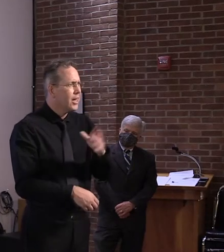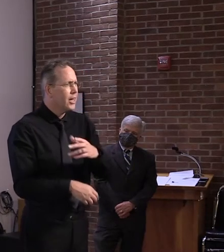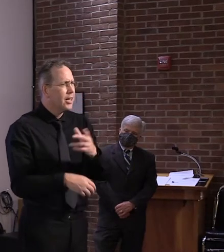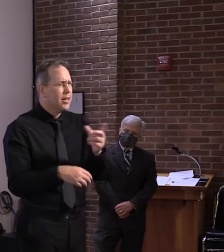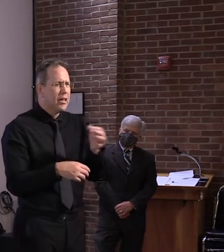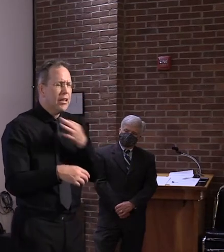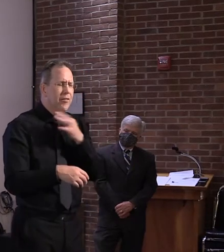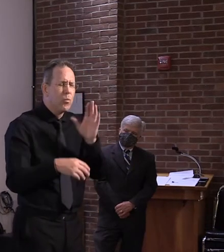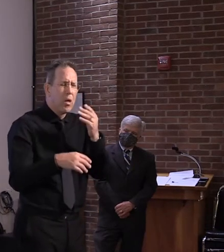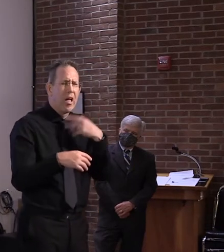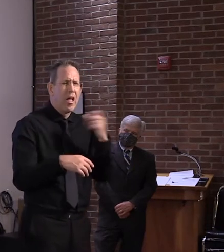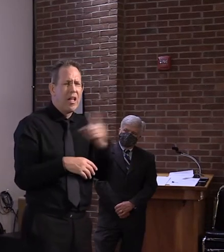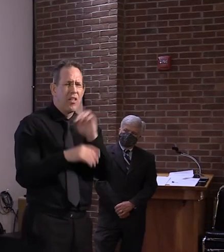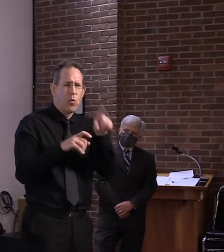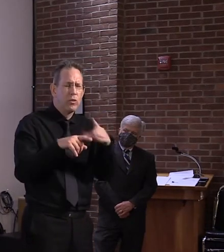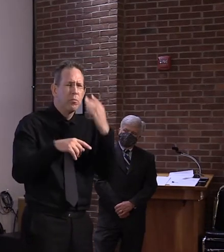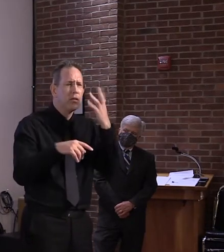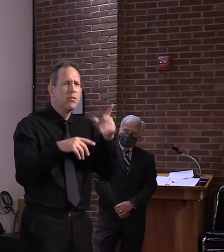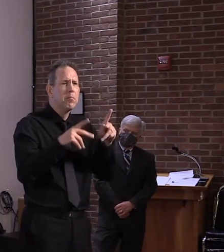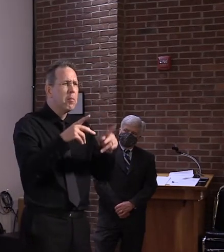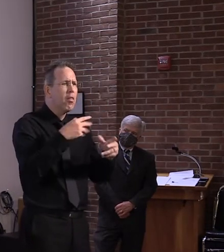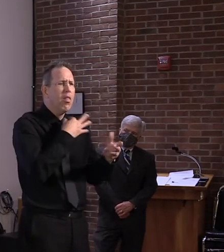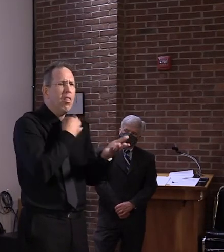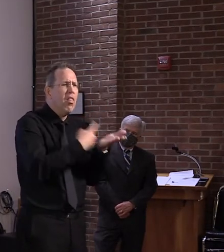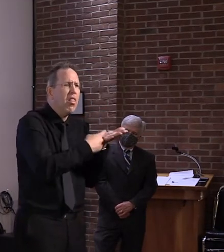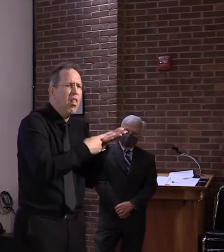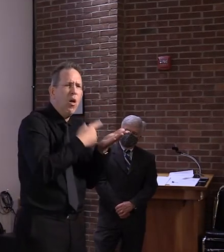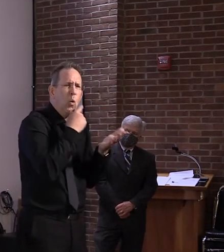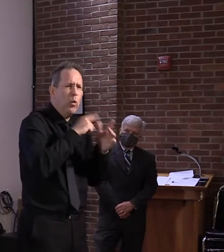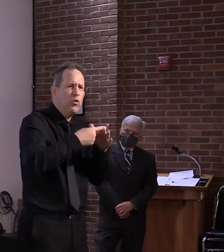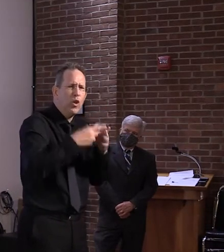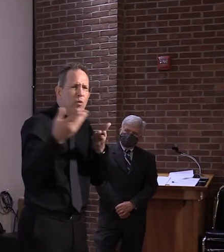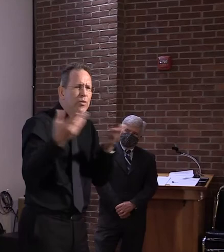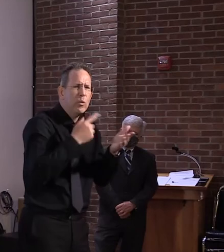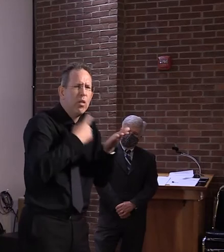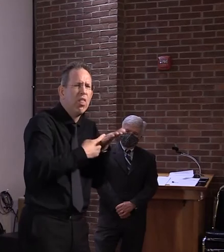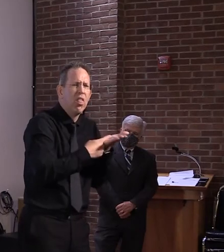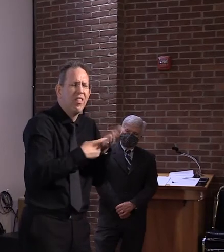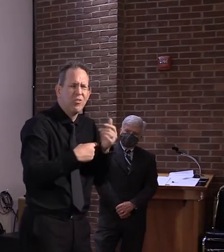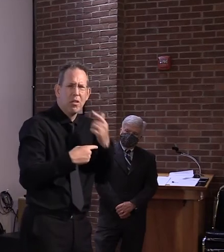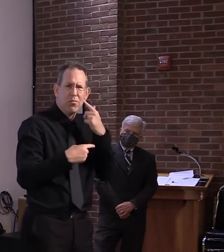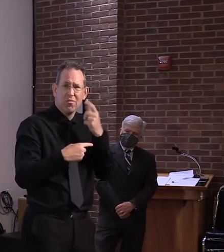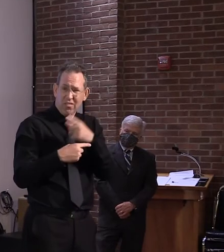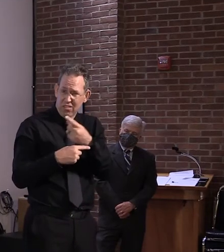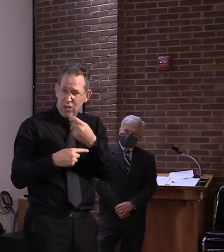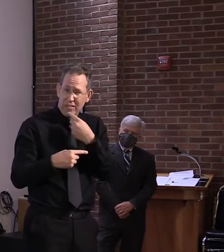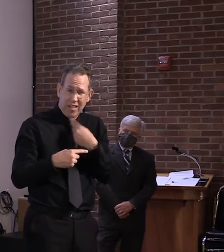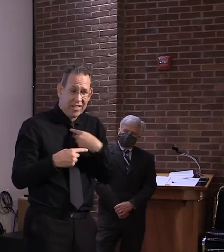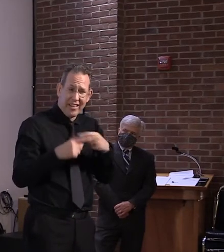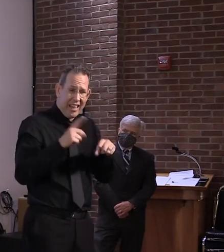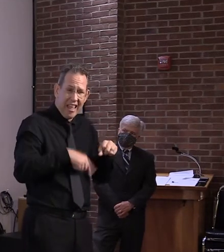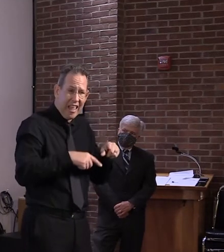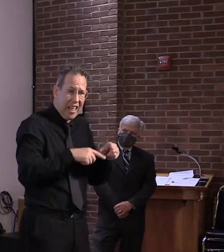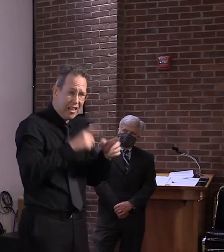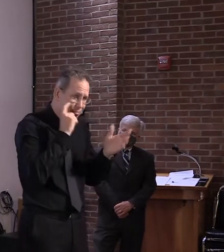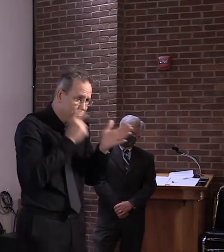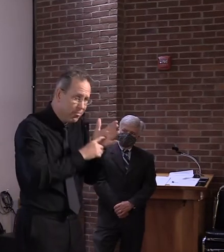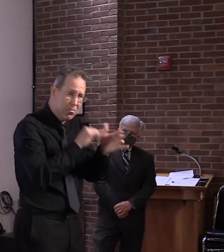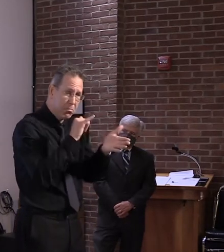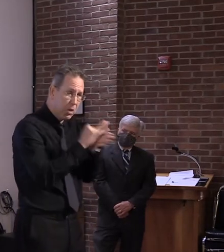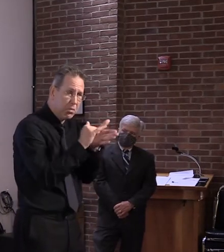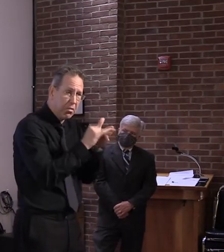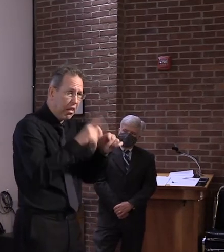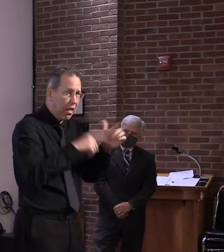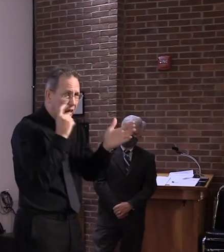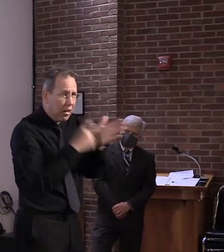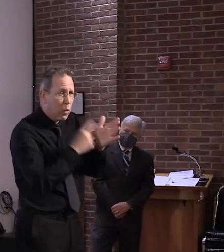worth looking for, it's not something you figure into all the decisions you make because it's so hard to figure out?